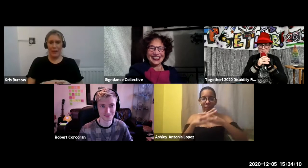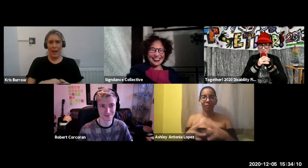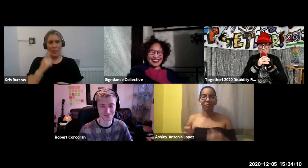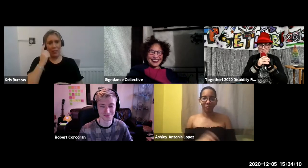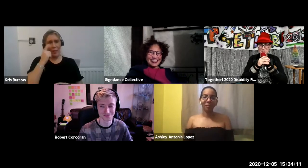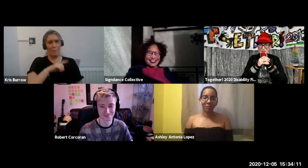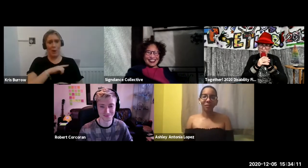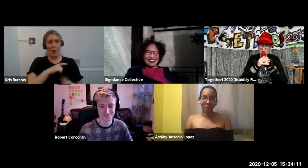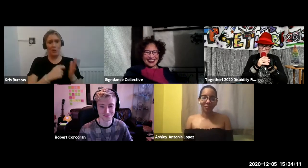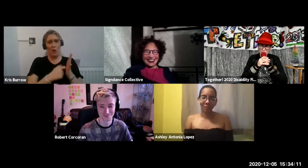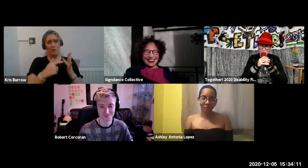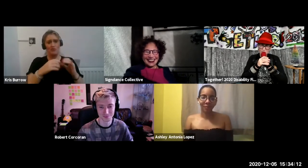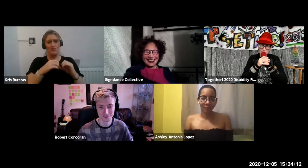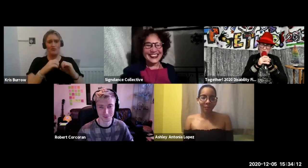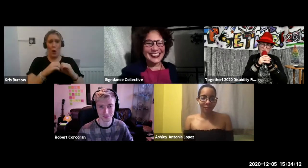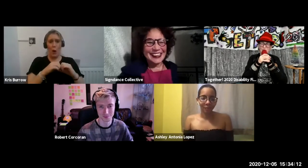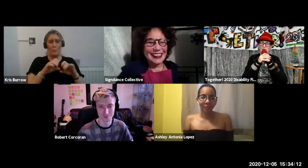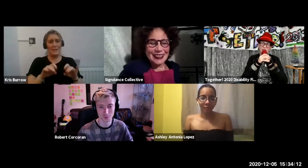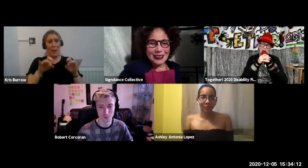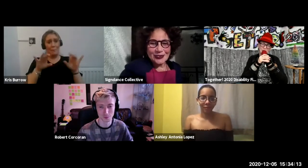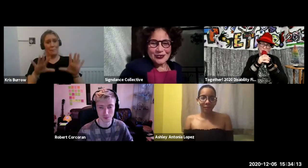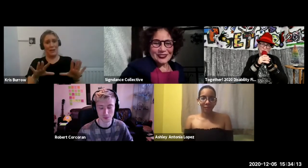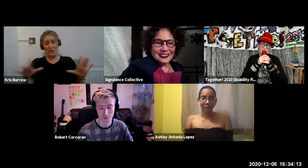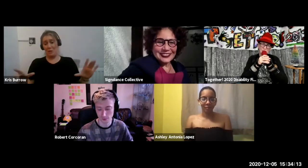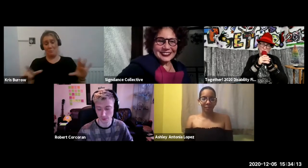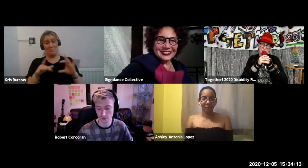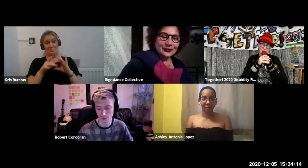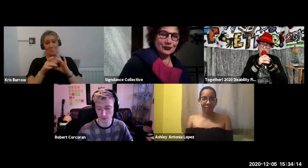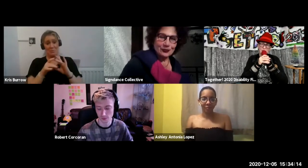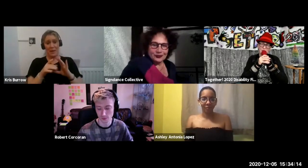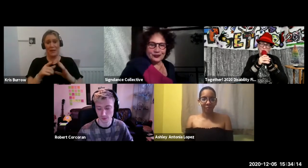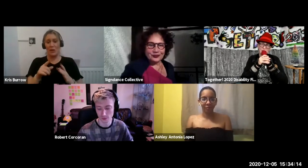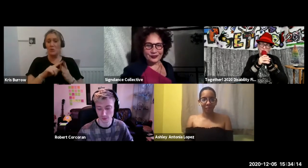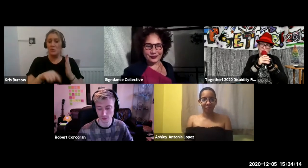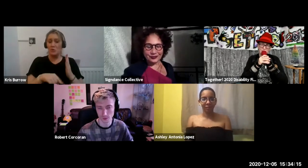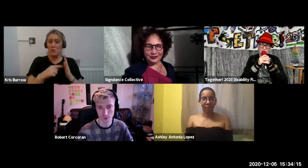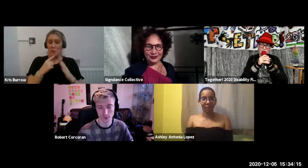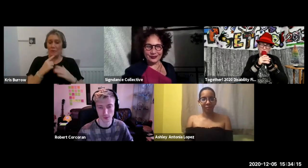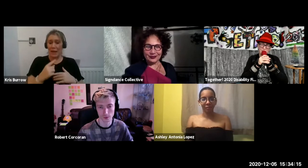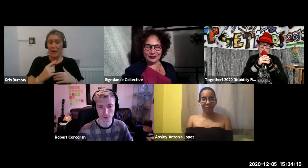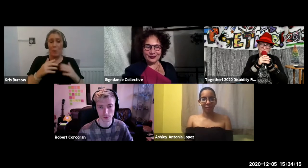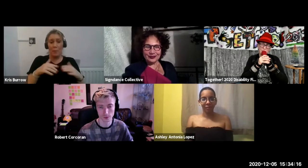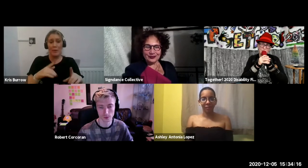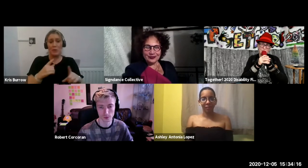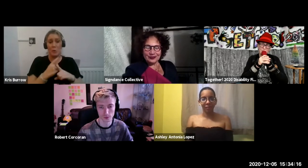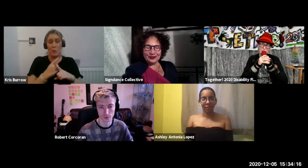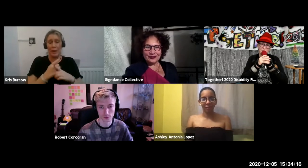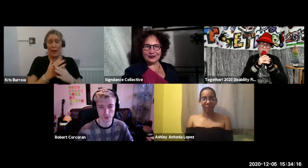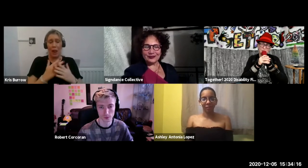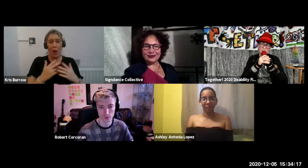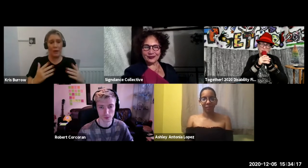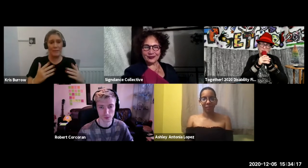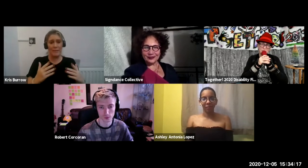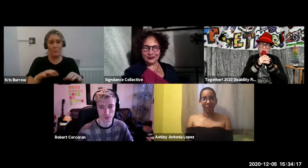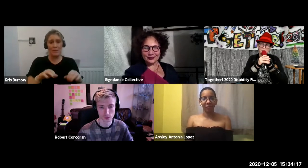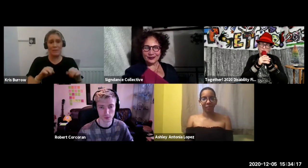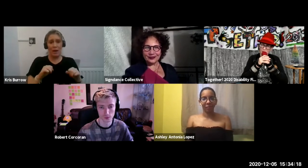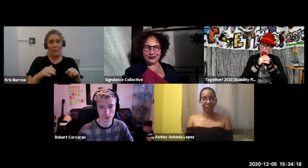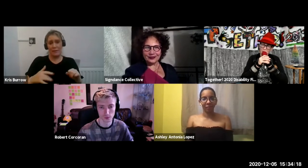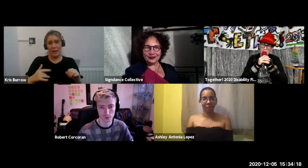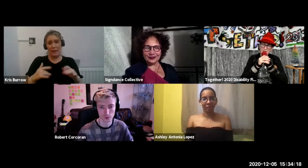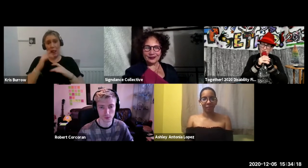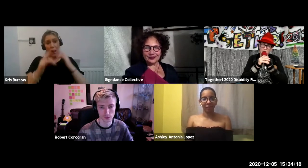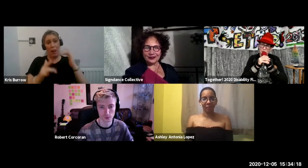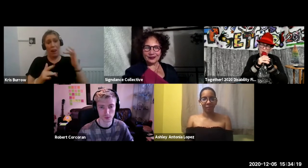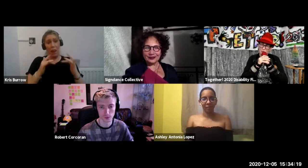think. Well, we've been talking a lot since we started live streaming back in March about things seem to